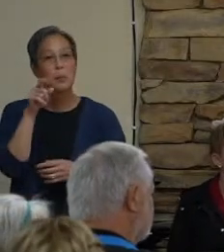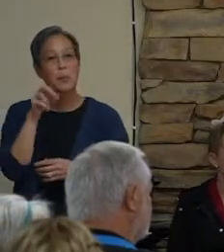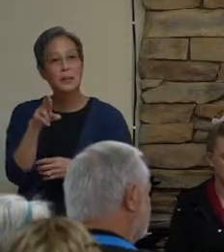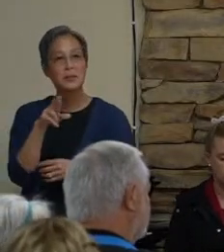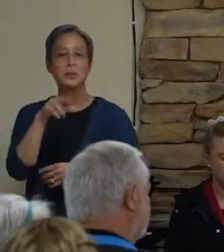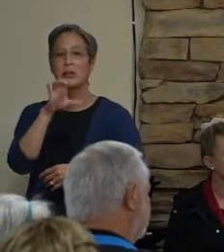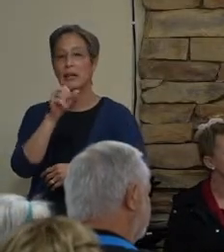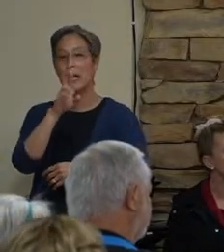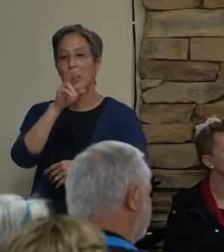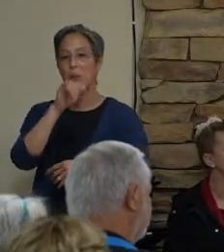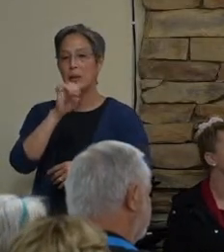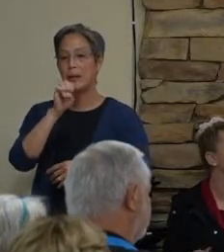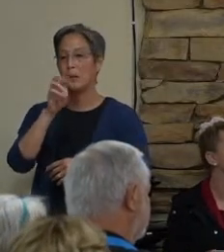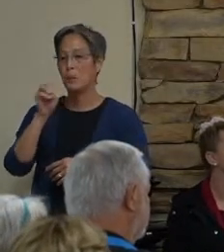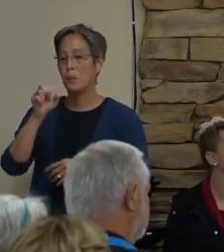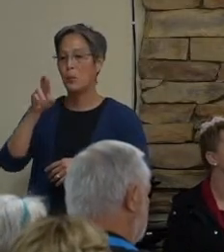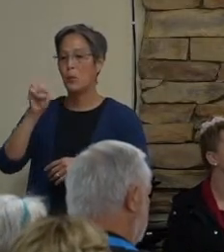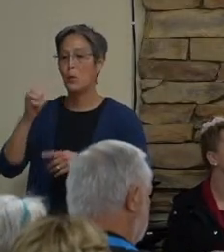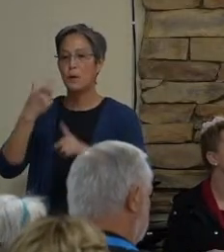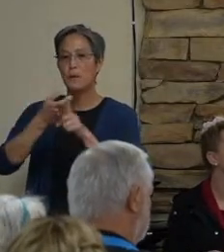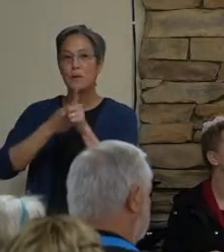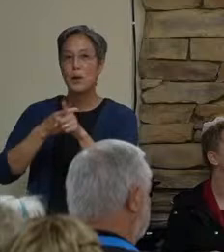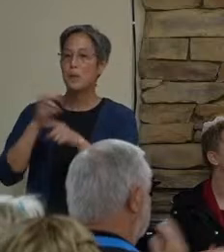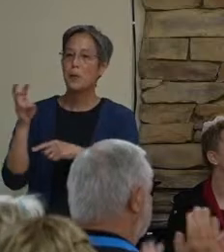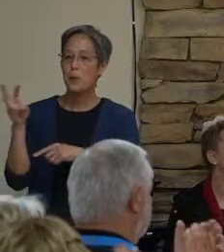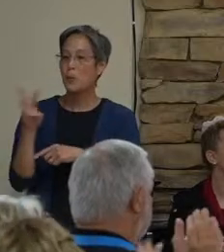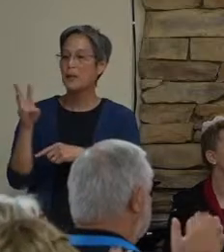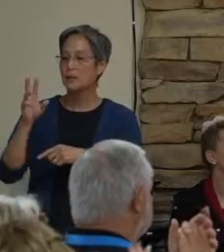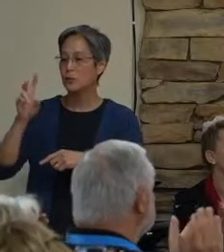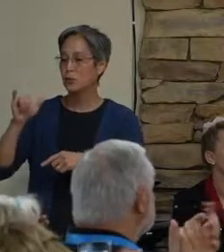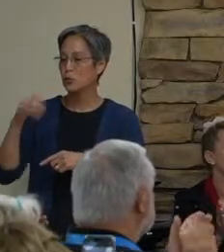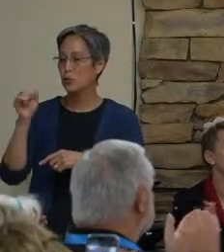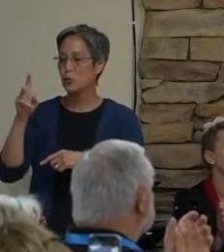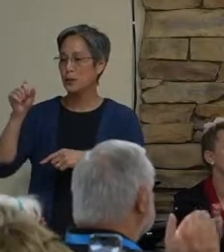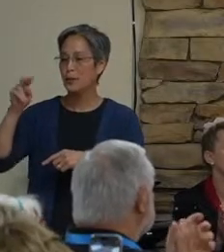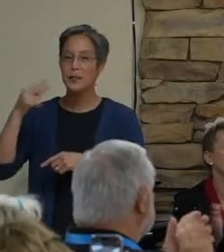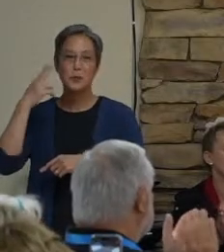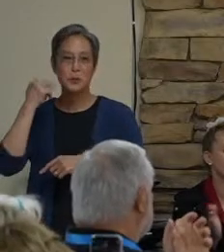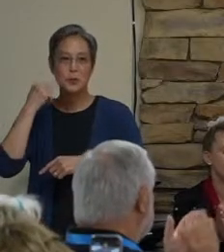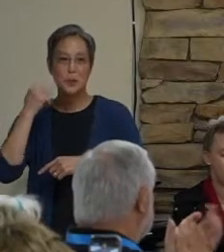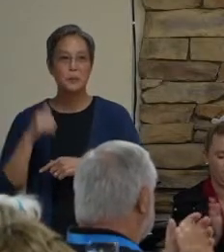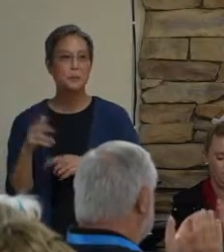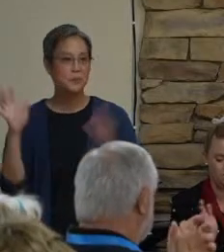Moore of West Jordan, Utah. Woo!